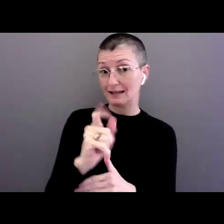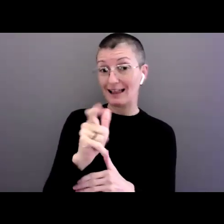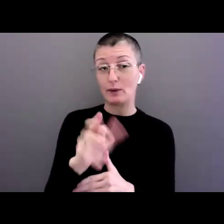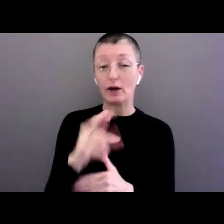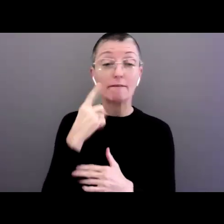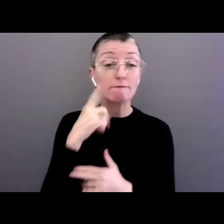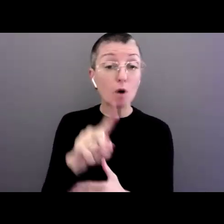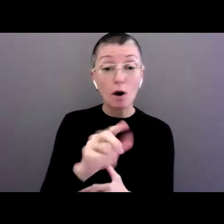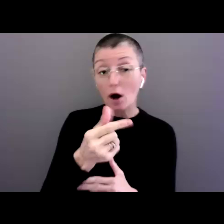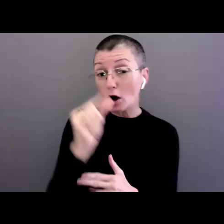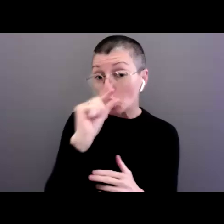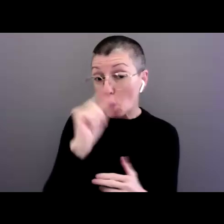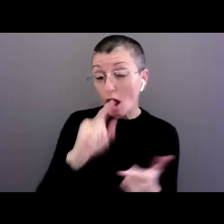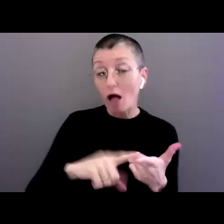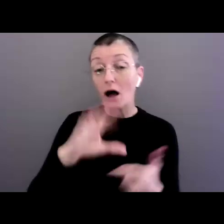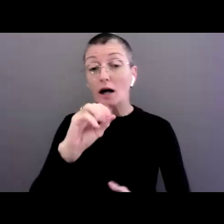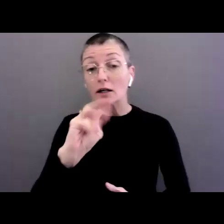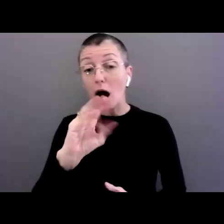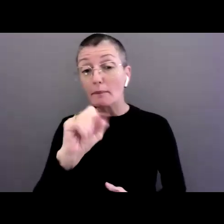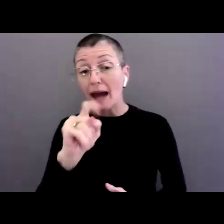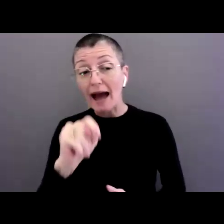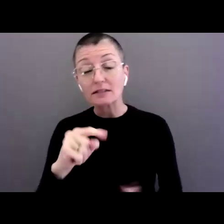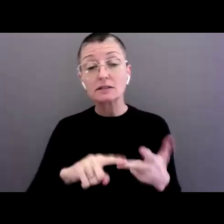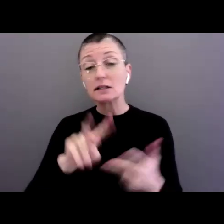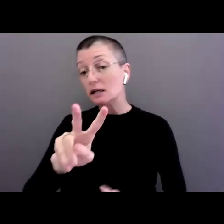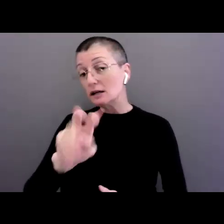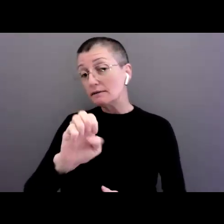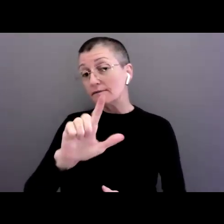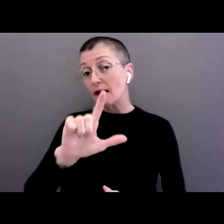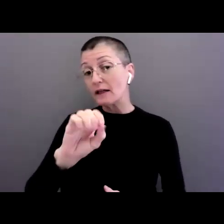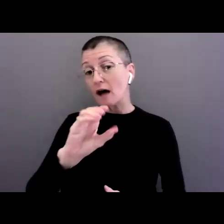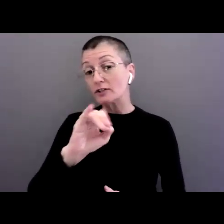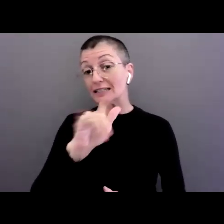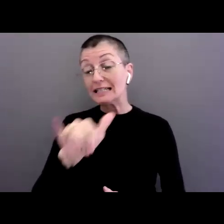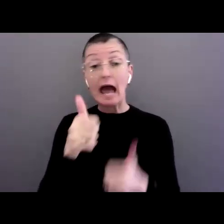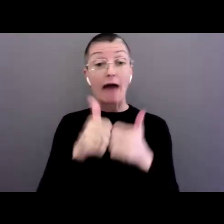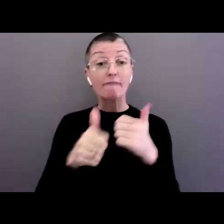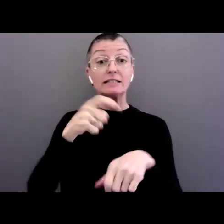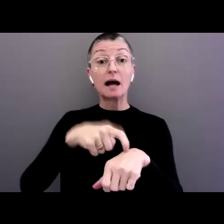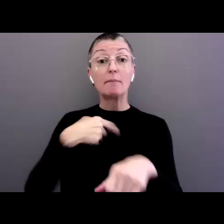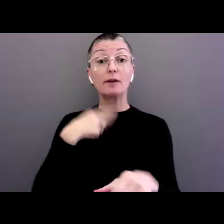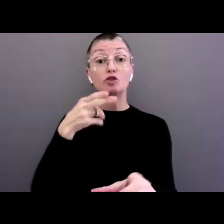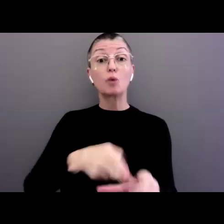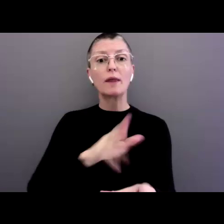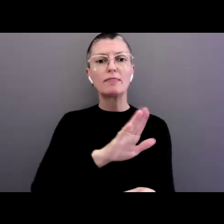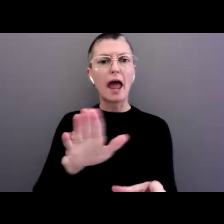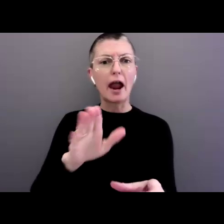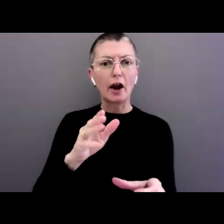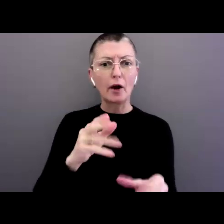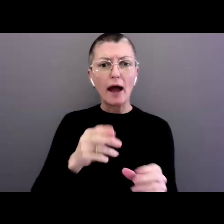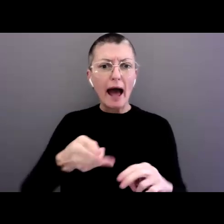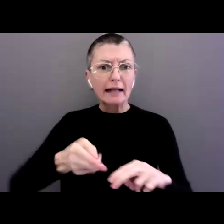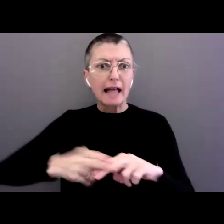called Velocity. And every time I entered into one of those accelerator programs, the program director would always